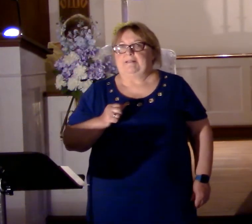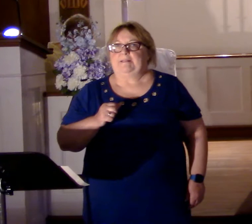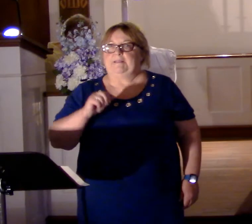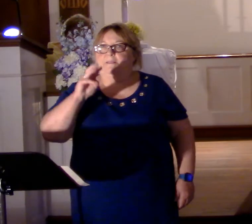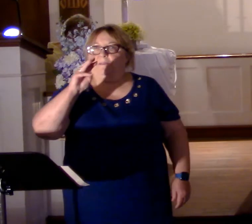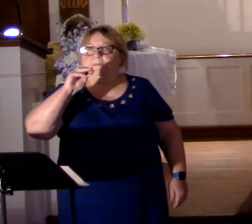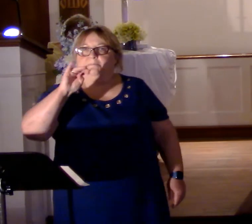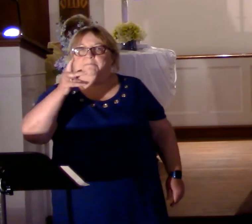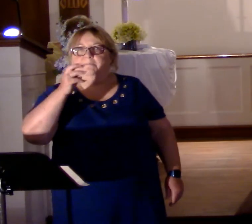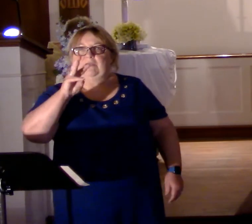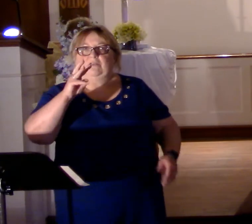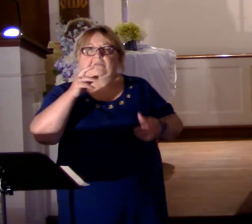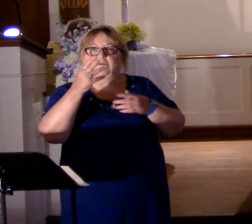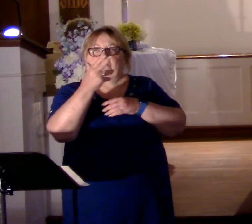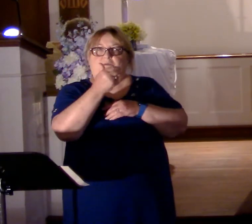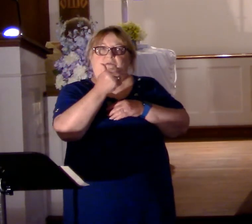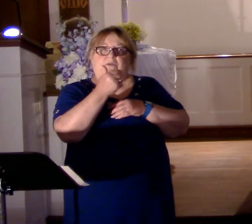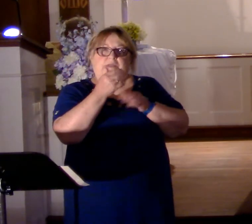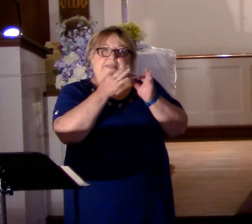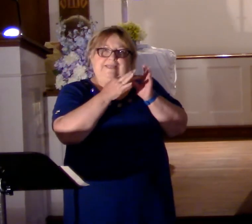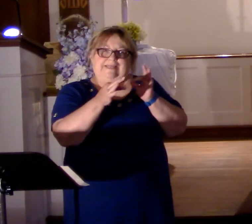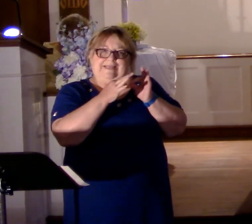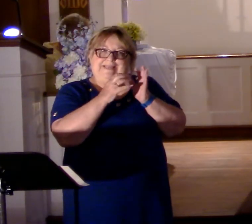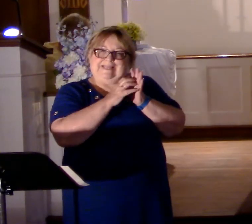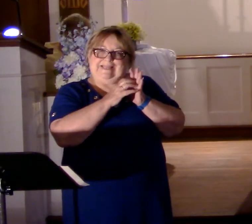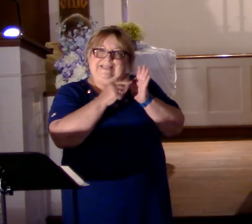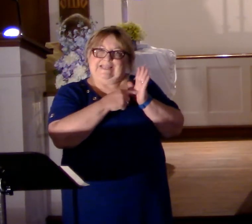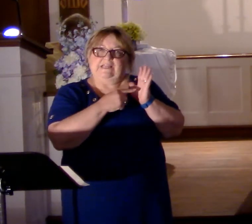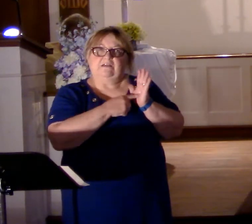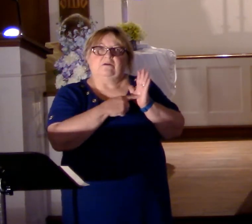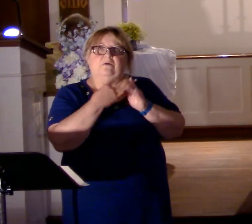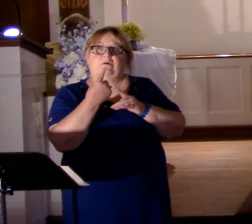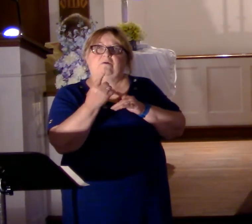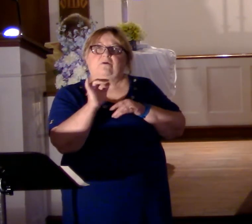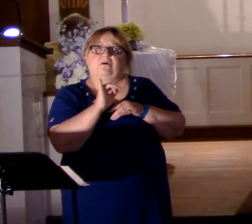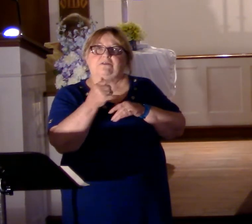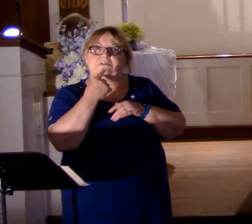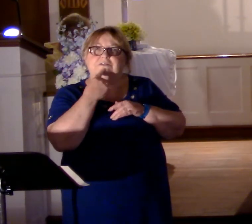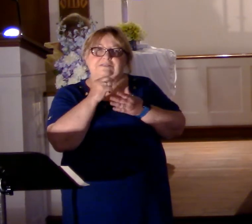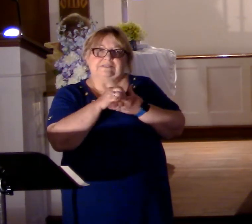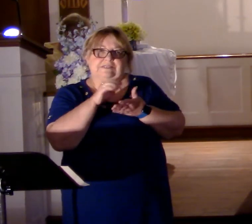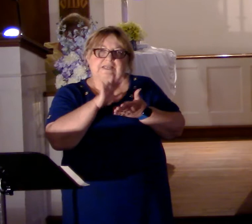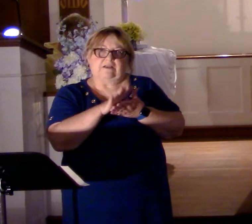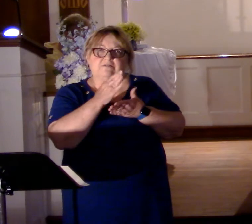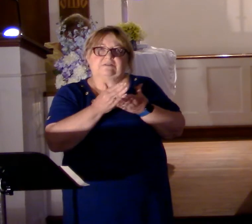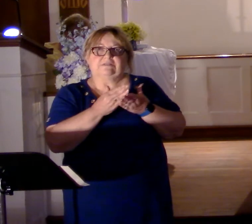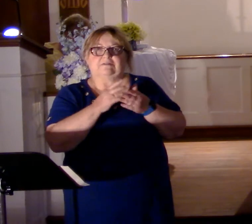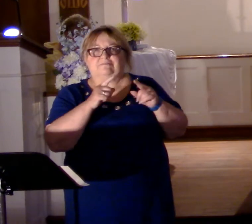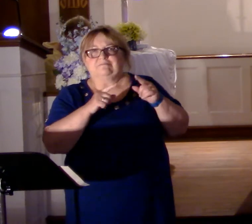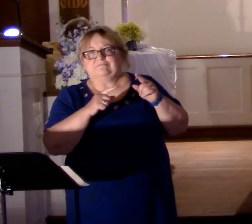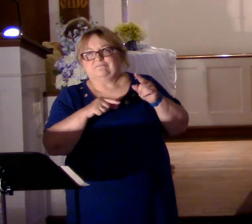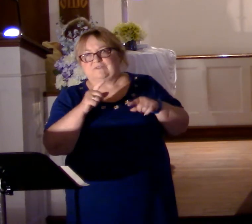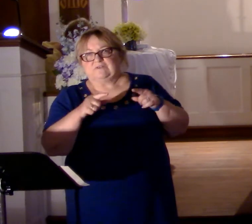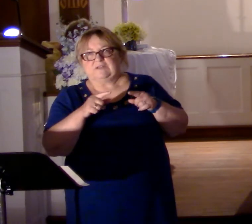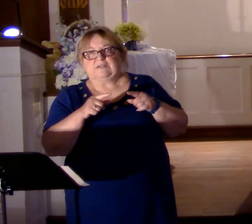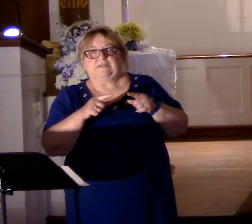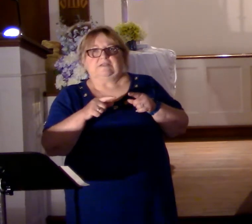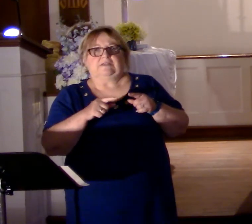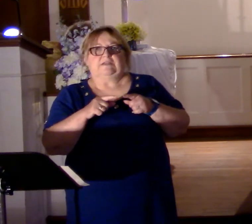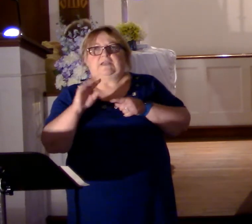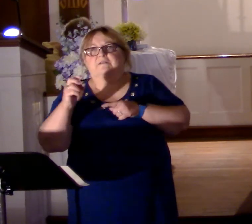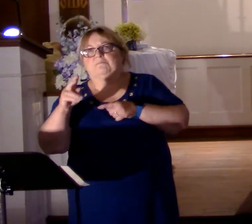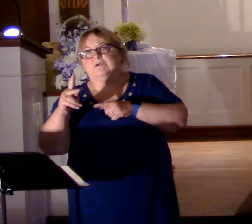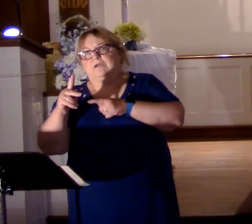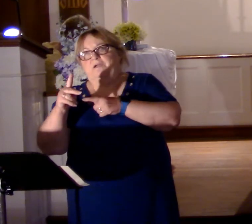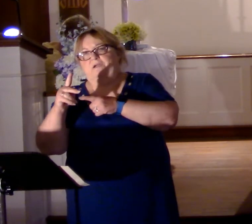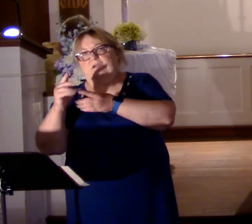Matthew 13, the text for this morning, also set down in some variation in Mark chapter 4